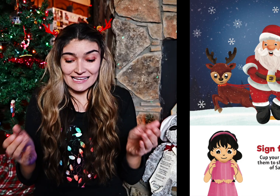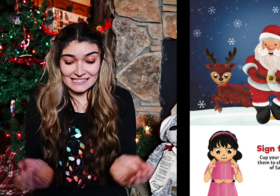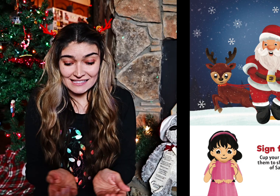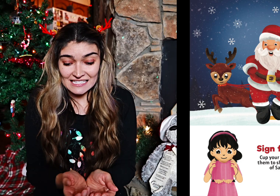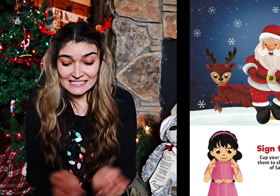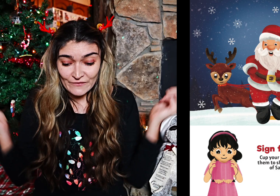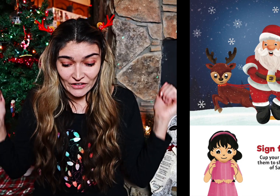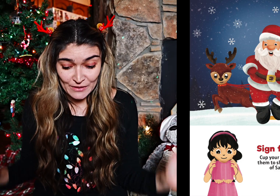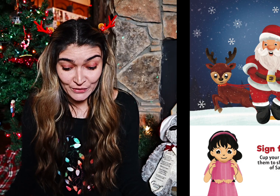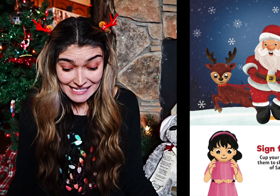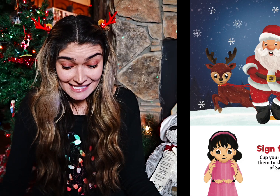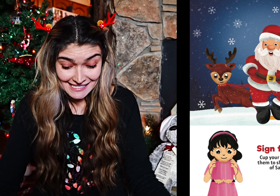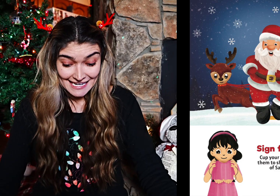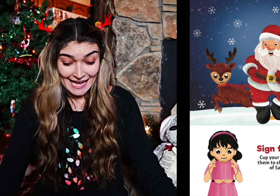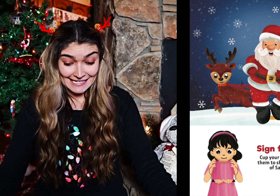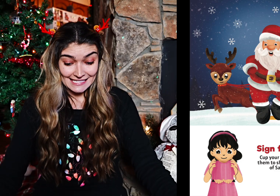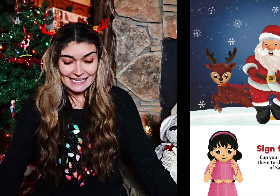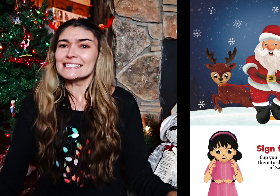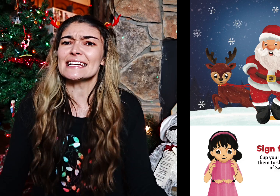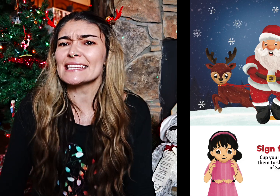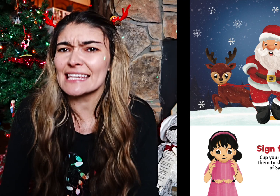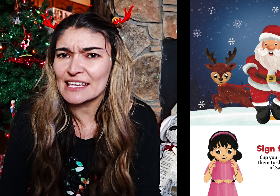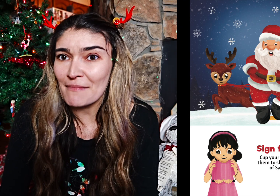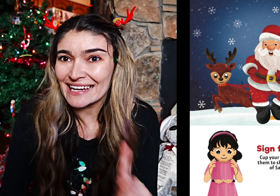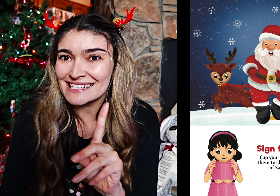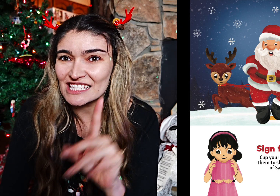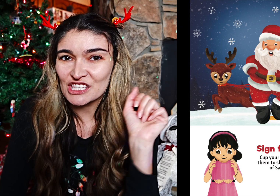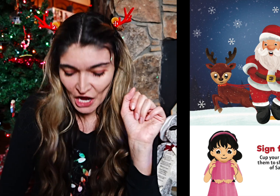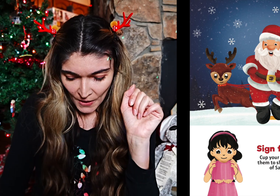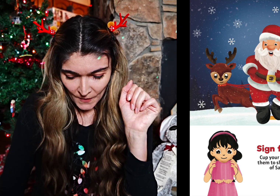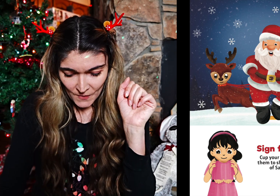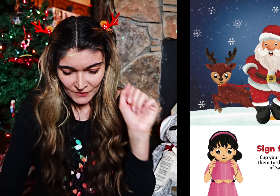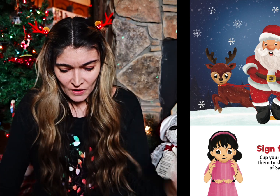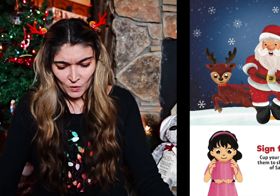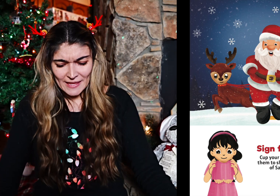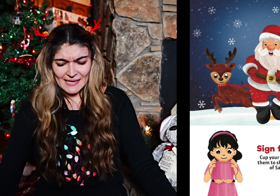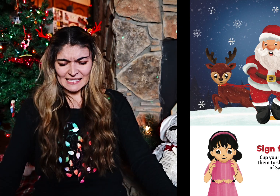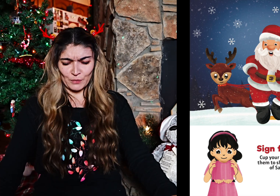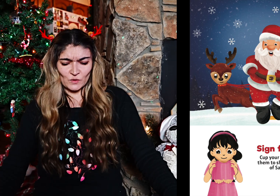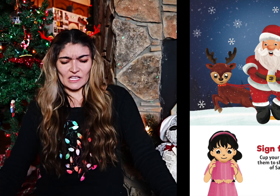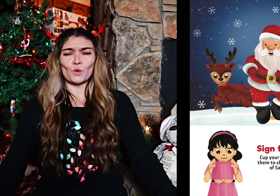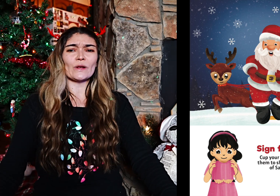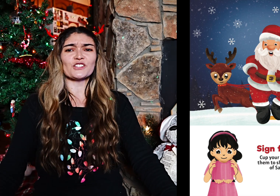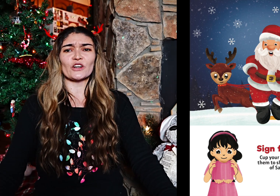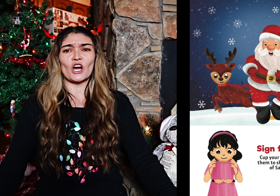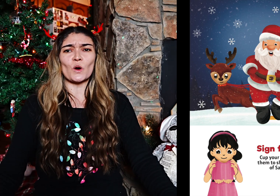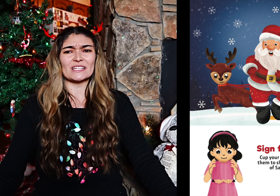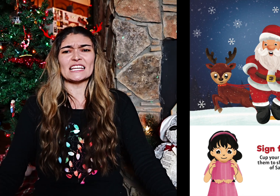Santa's delivering presents tonight. Does he mind the snow? With his boots and winter coat, he